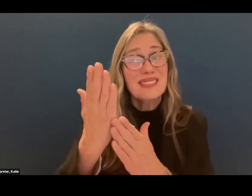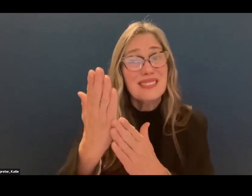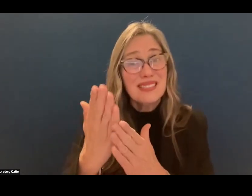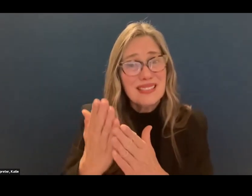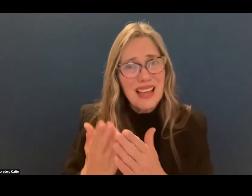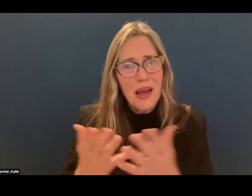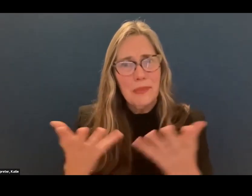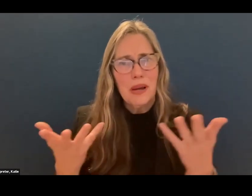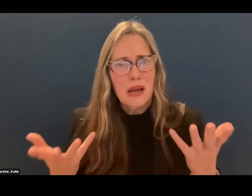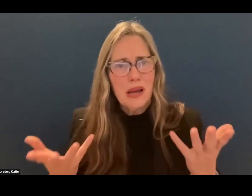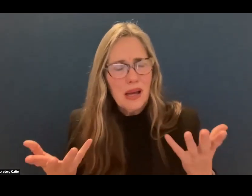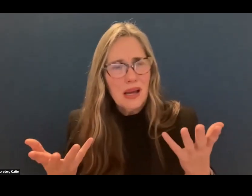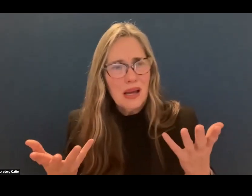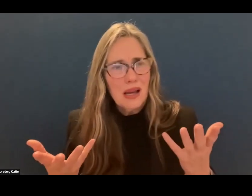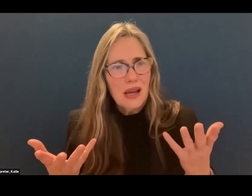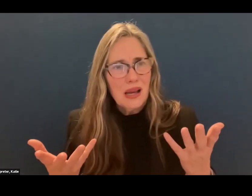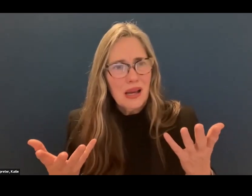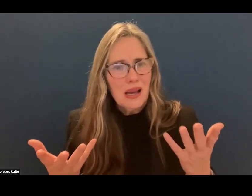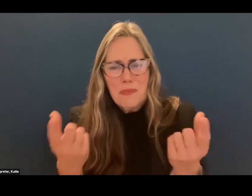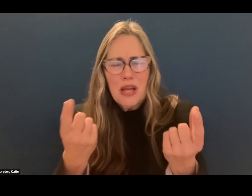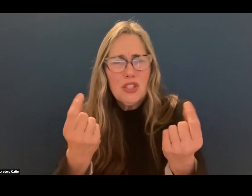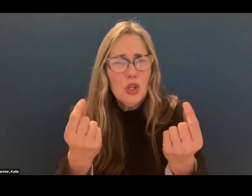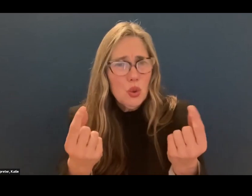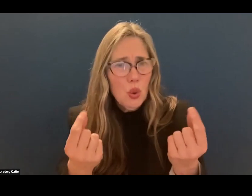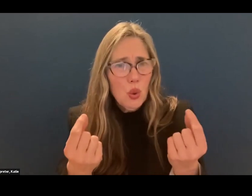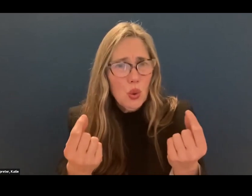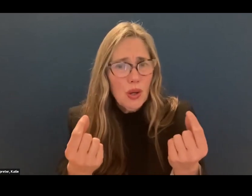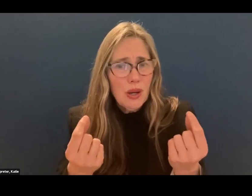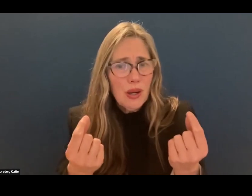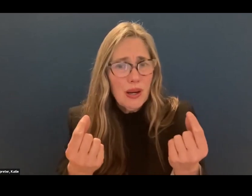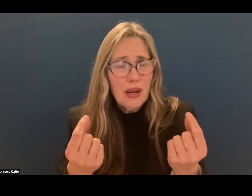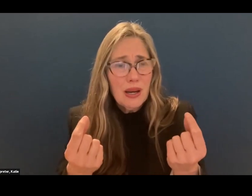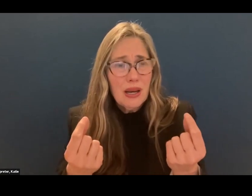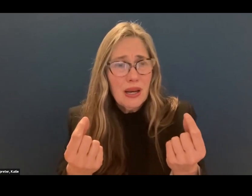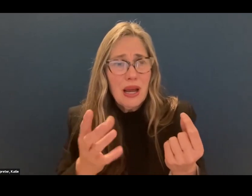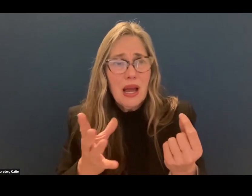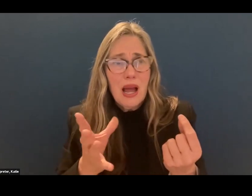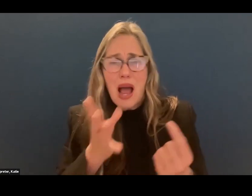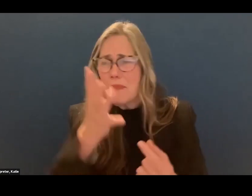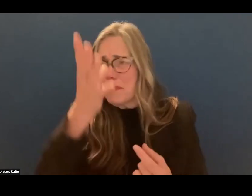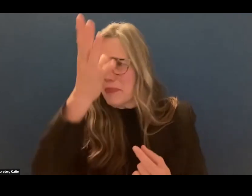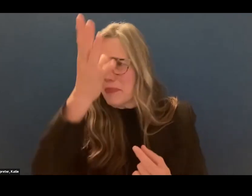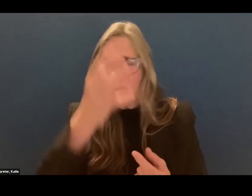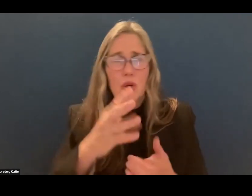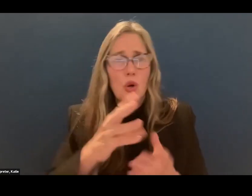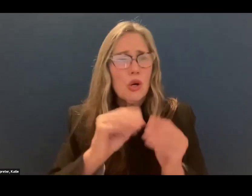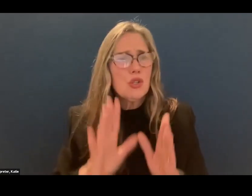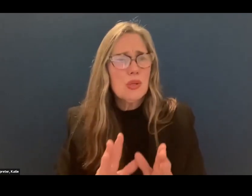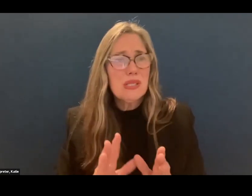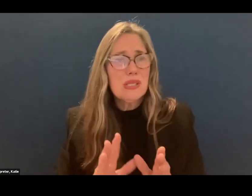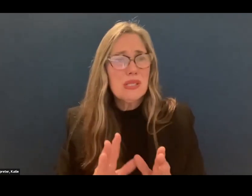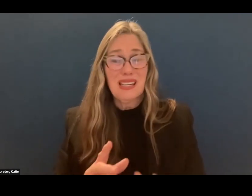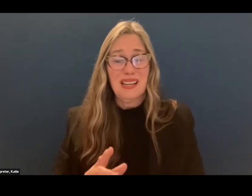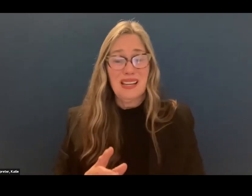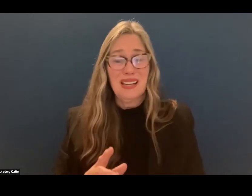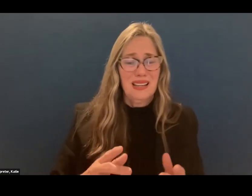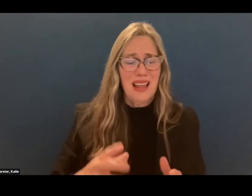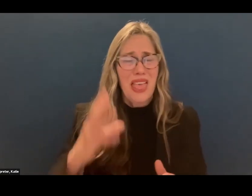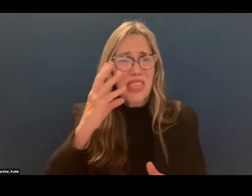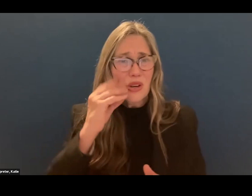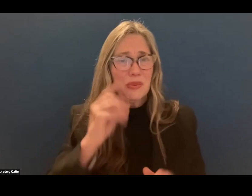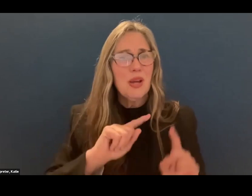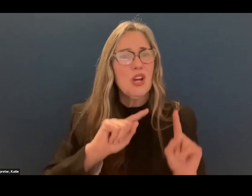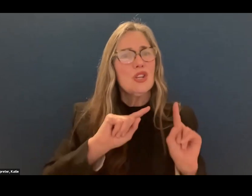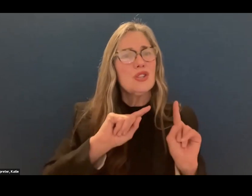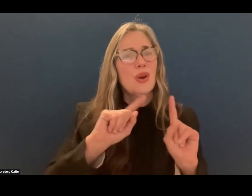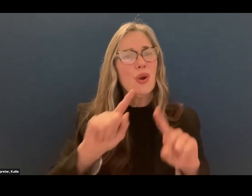But what does it look like? A parent must be asking, a student must be asking, what does it look like to just go to school, not have to have a